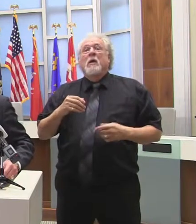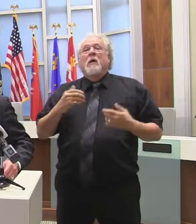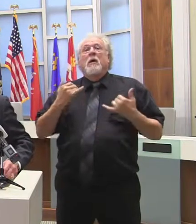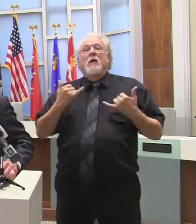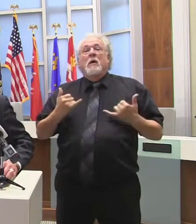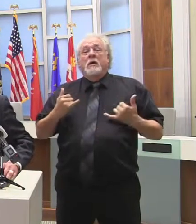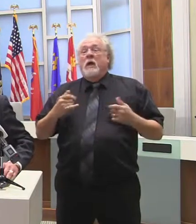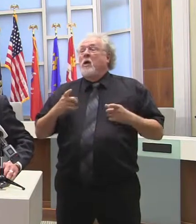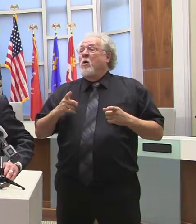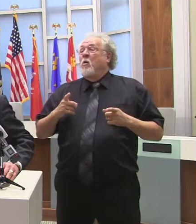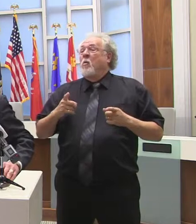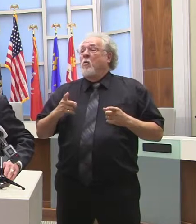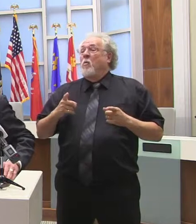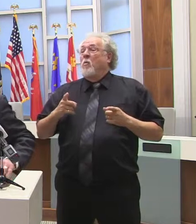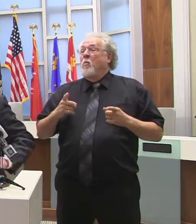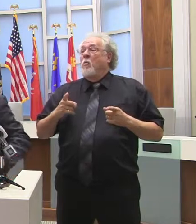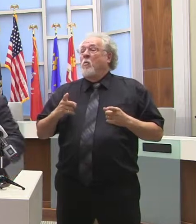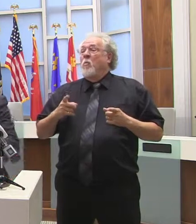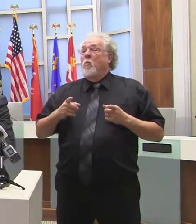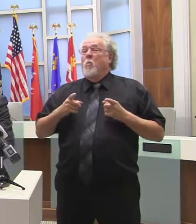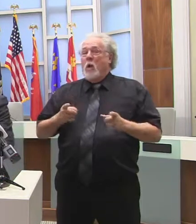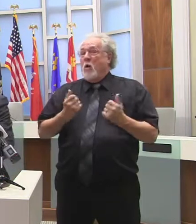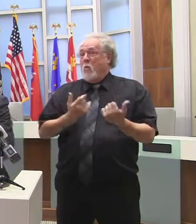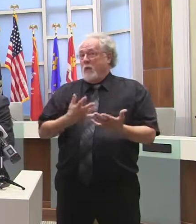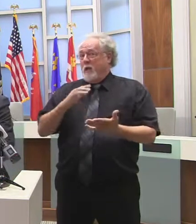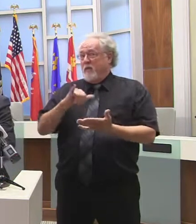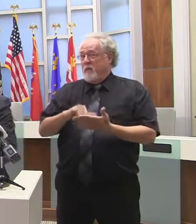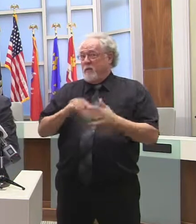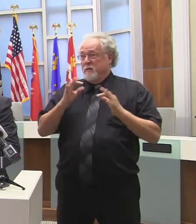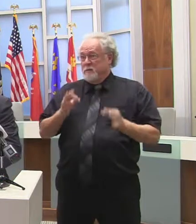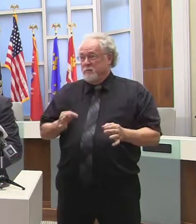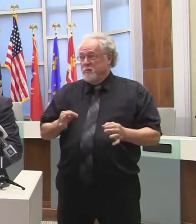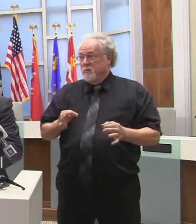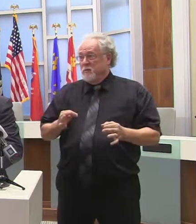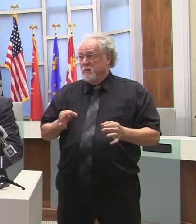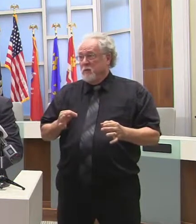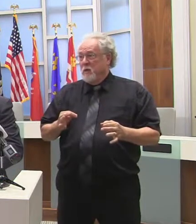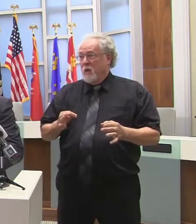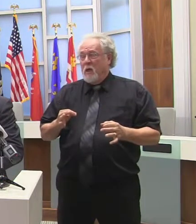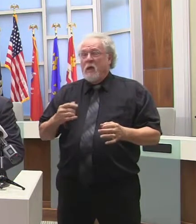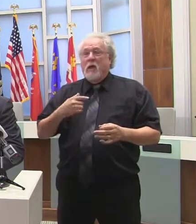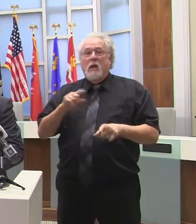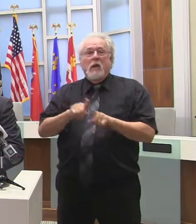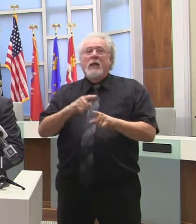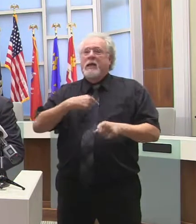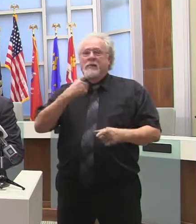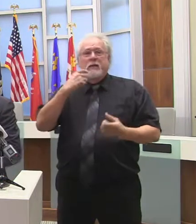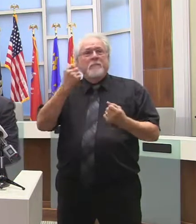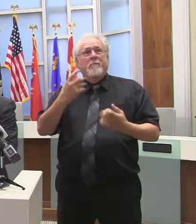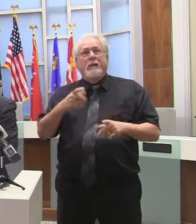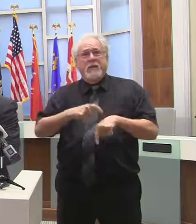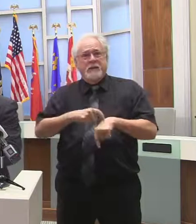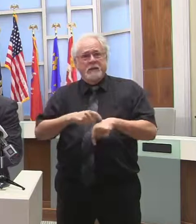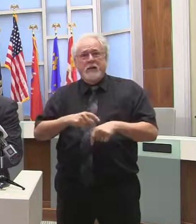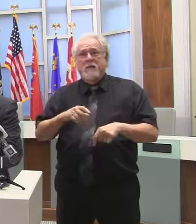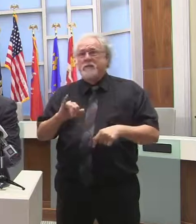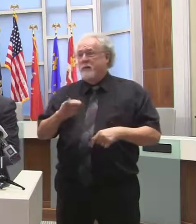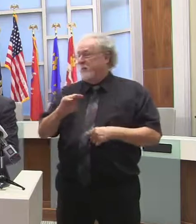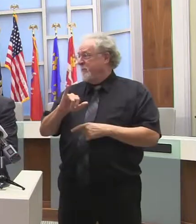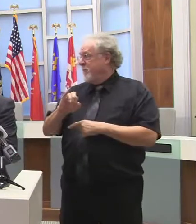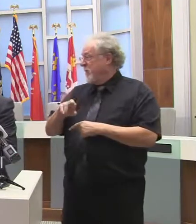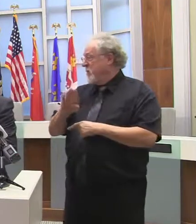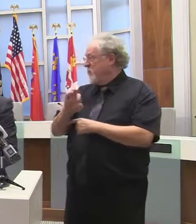Now, while we await that decision, and as I've said many times, and as Mayor